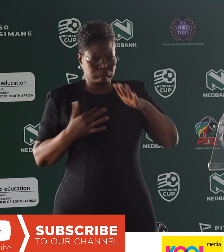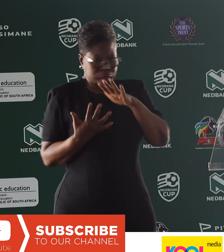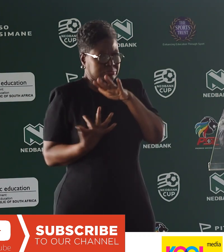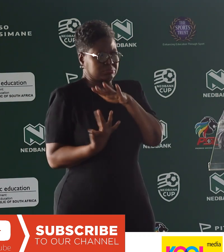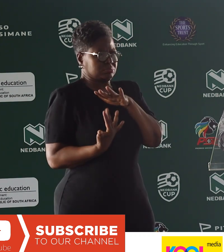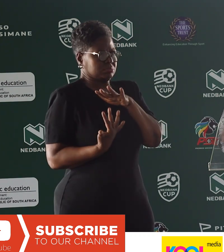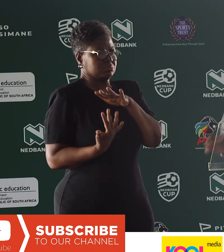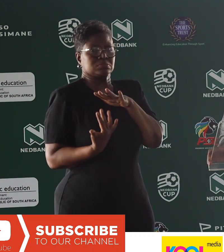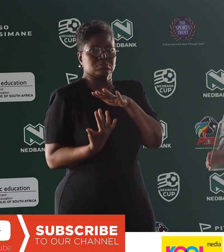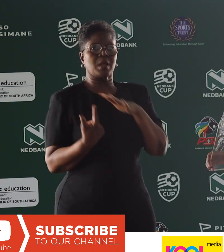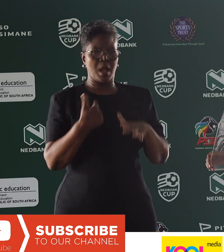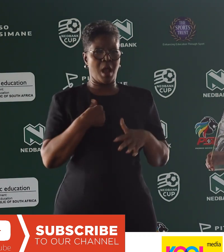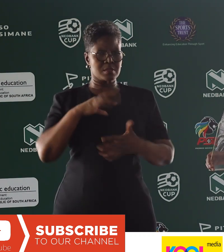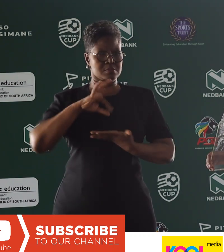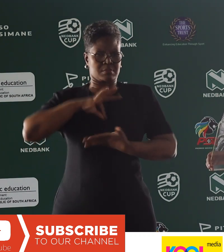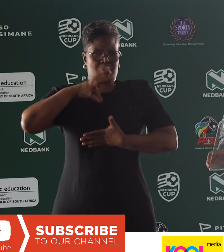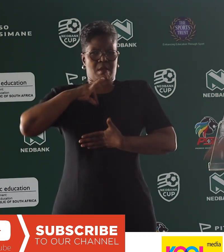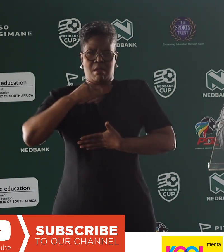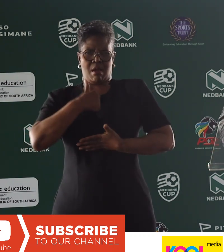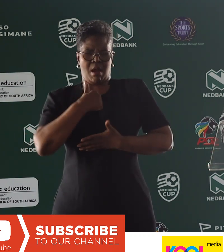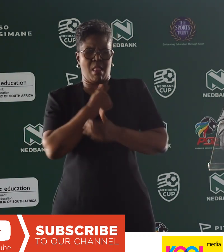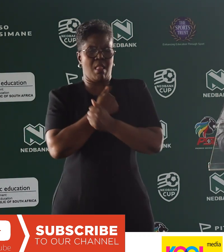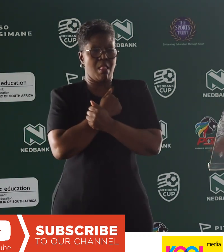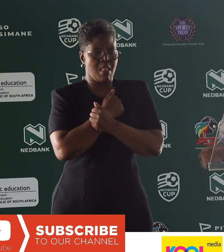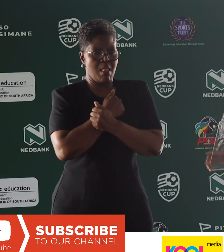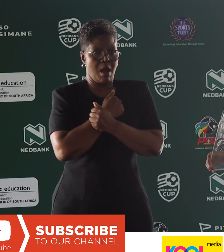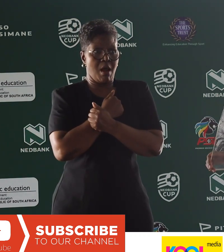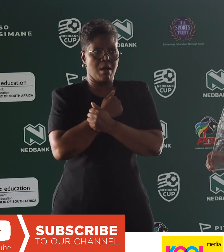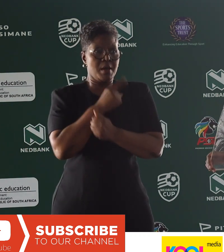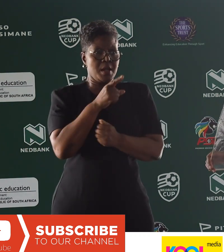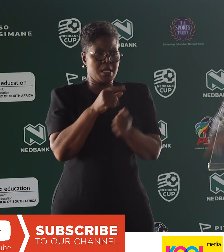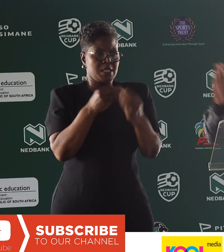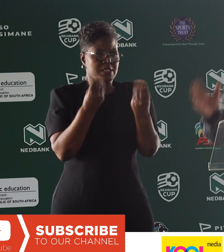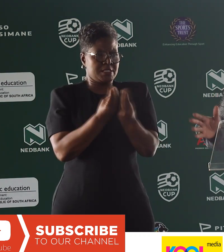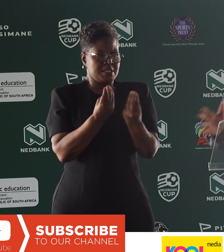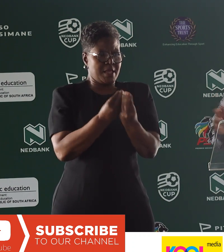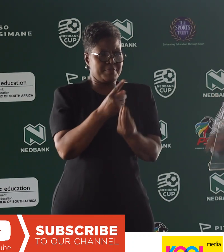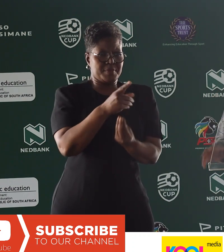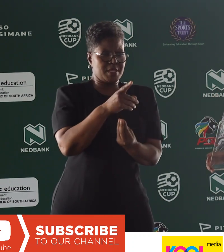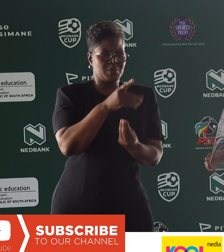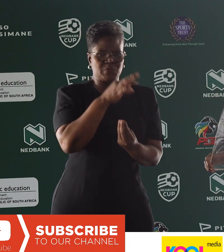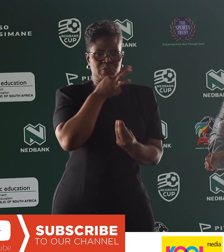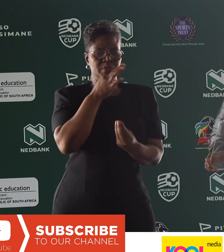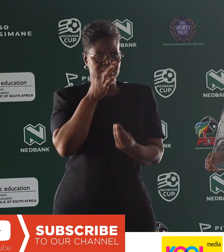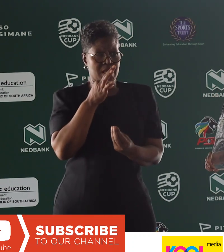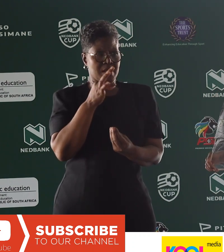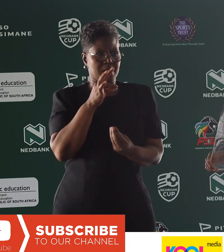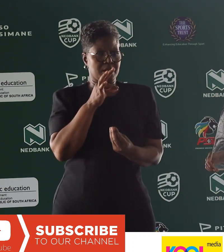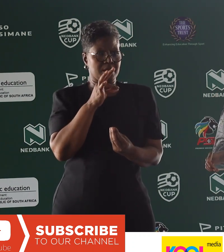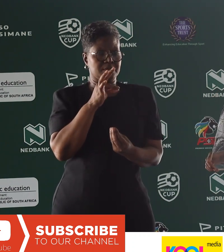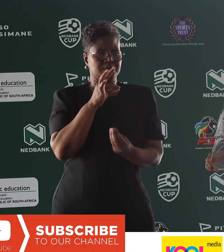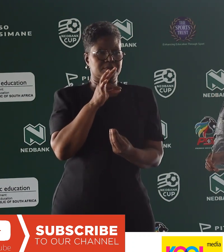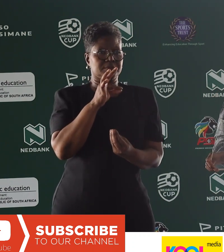and I love the spirit, Chairman. And I think there's something that you said, whether it's Mpumi, Trumpumi, but there's something that you